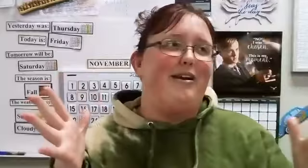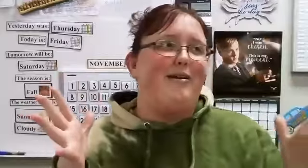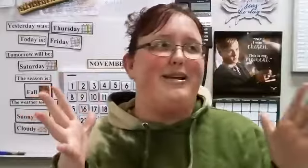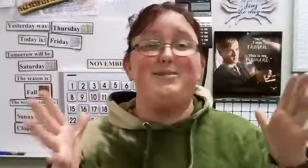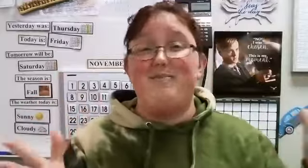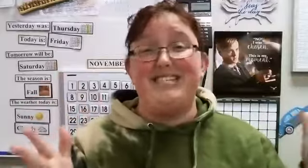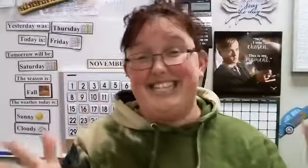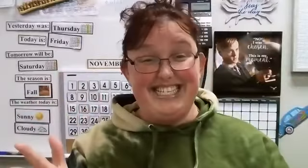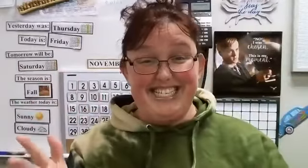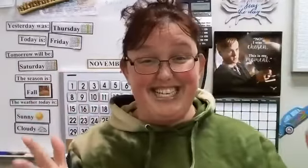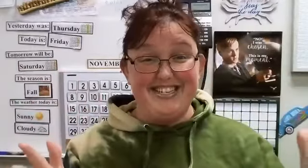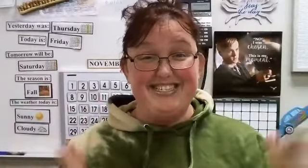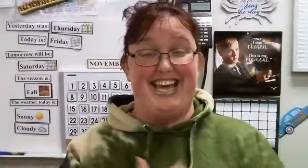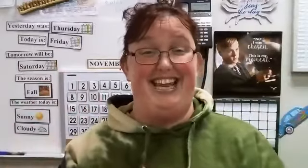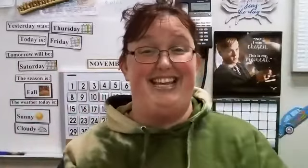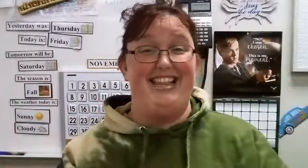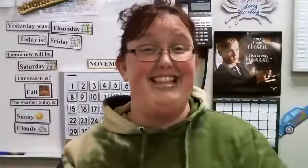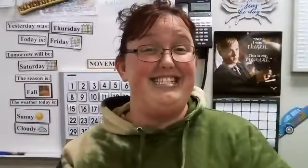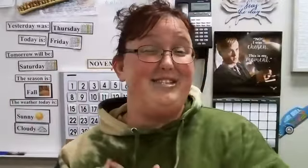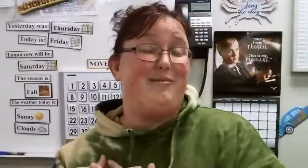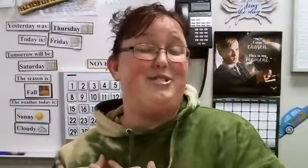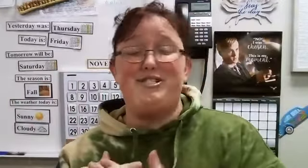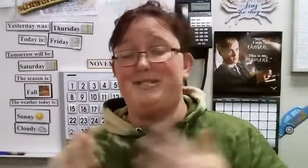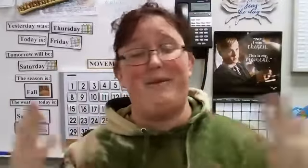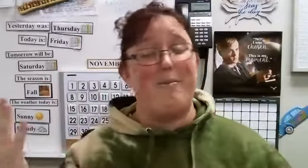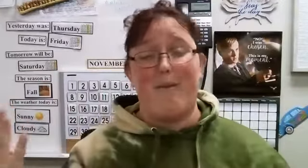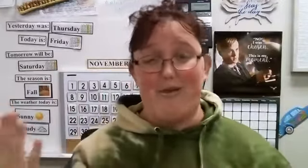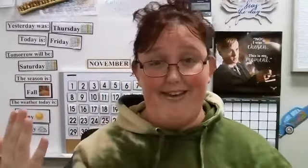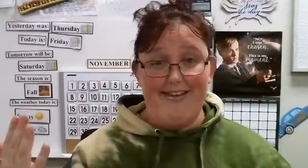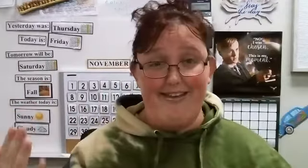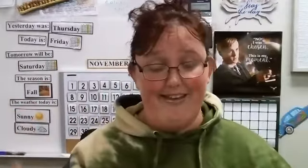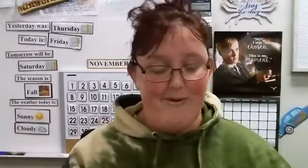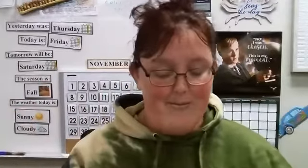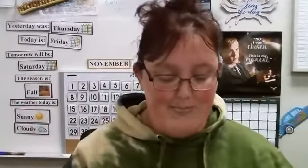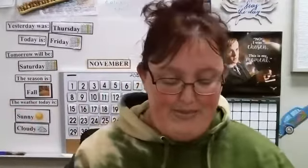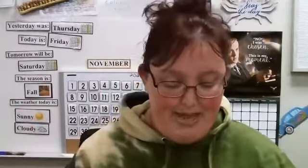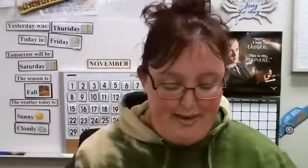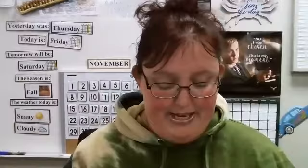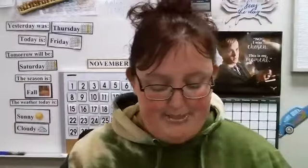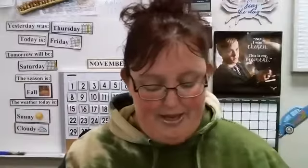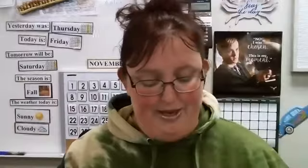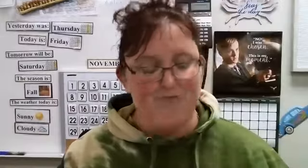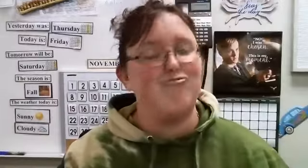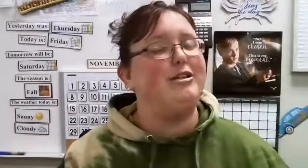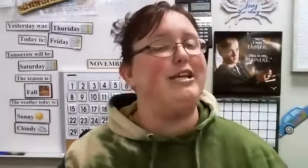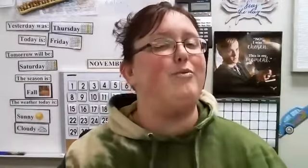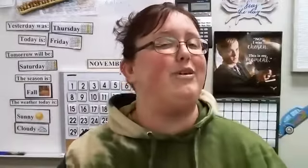better because we missed this year's, and this year will just be a memory. That makes me really,